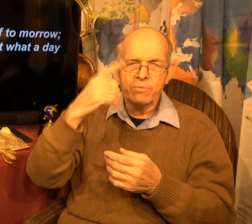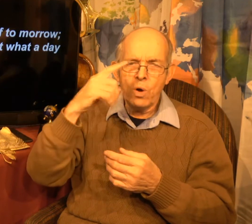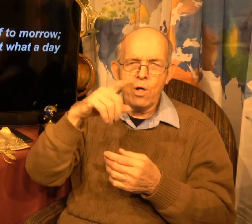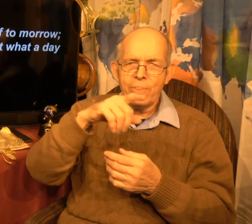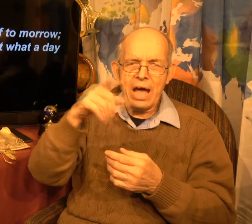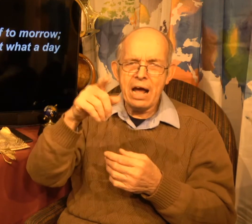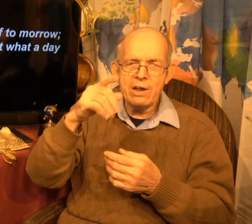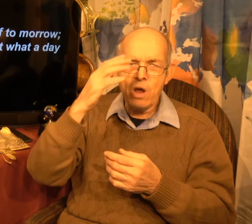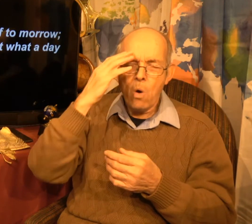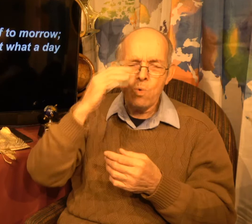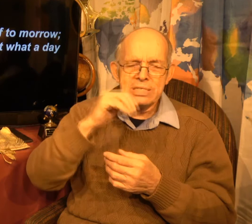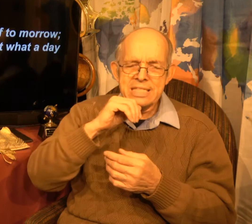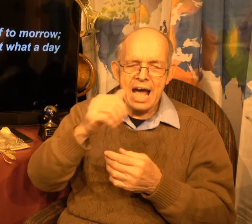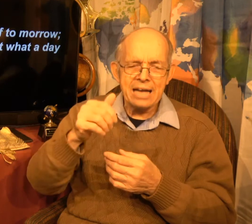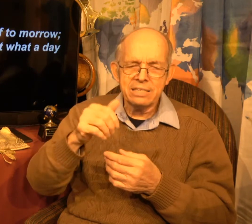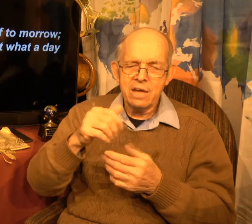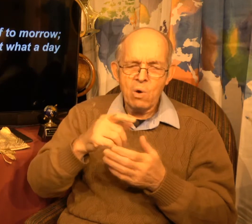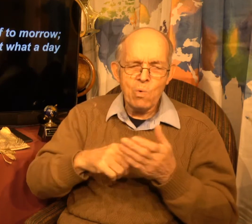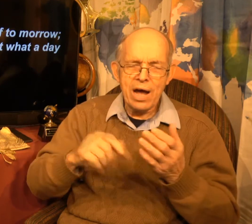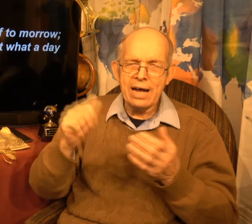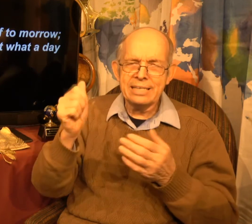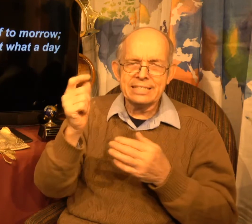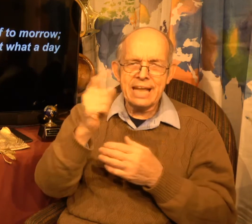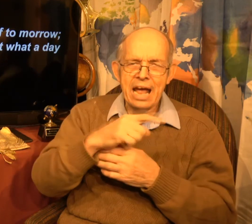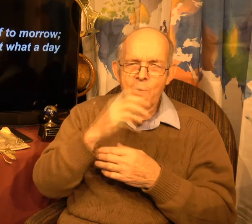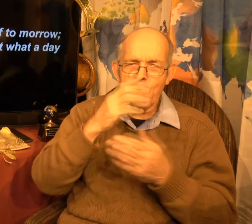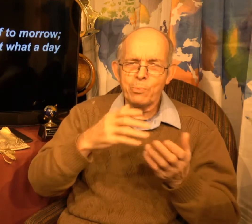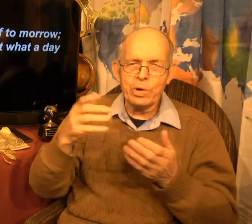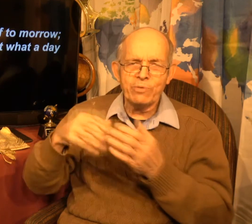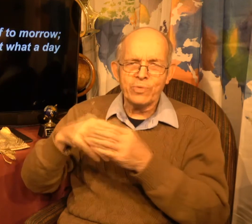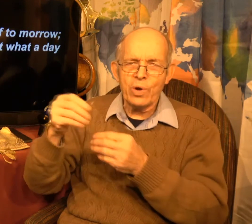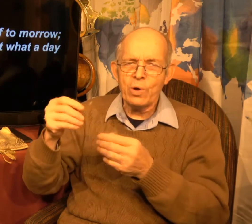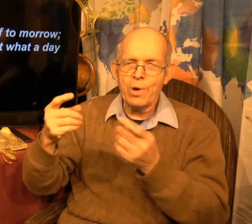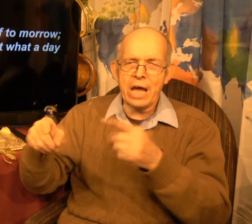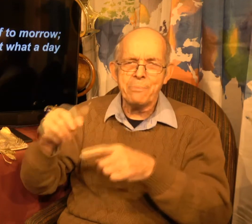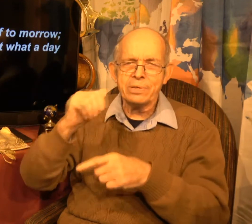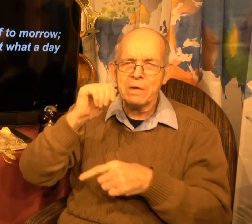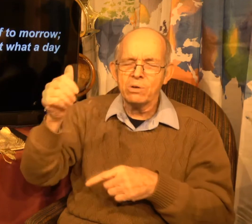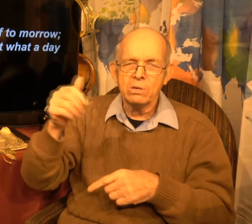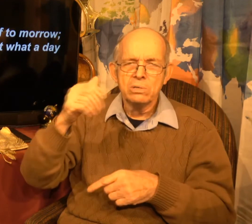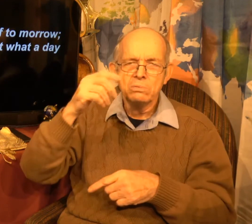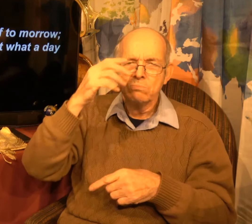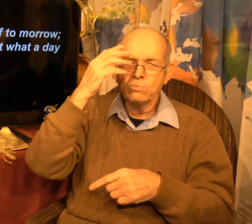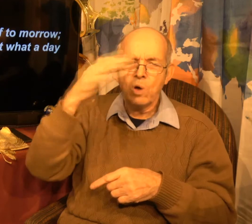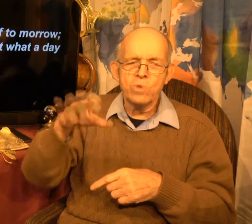For thou knowest not right. Day will prefer when I put my no.